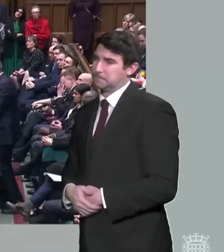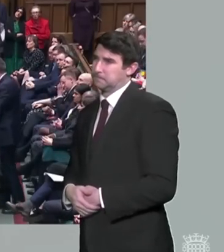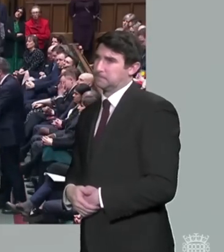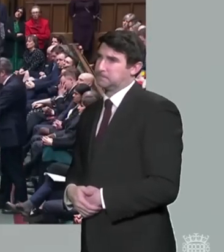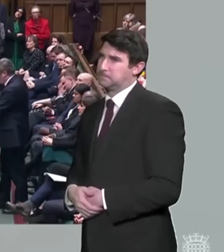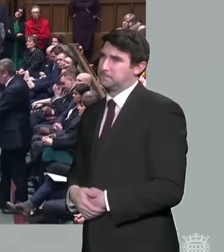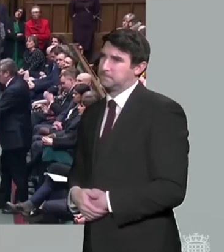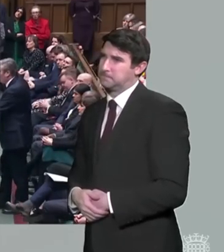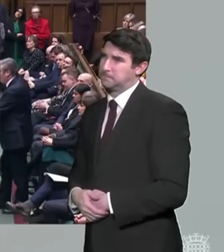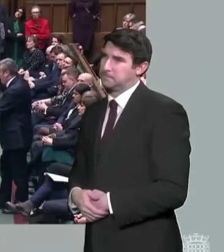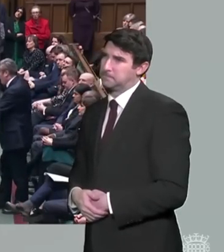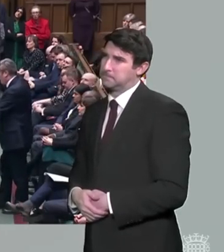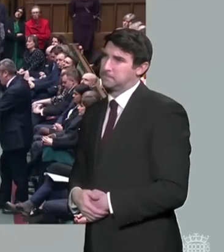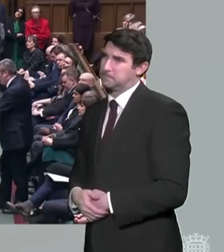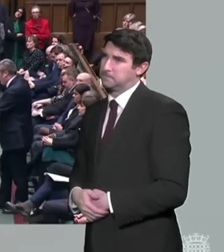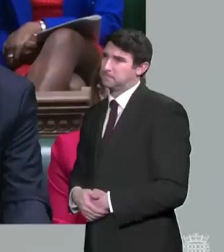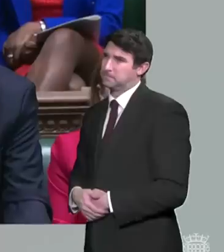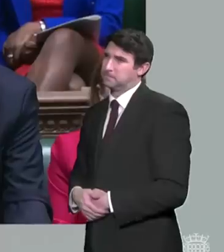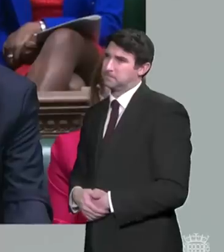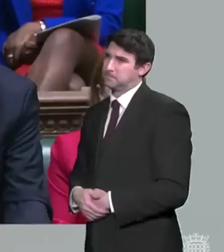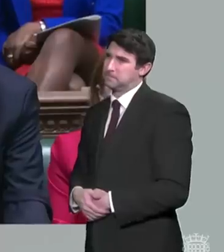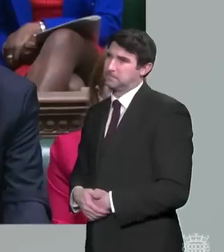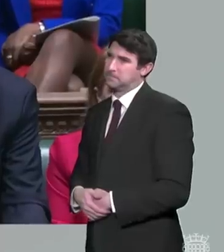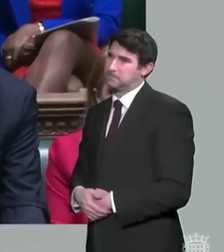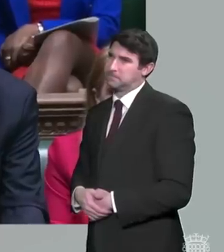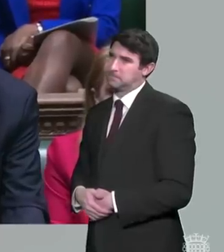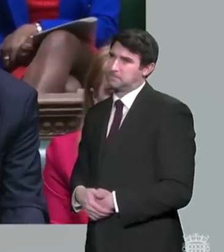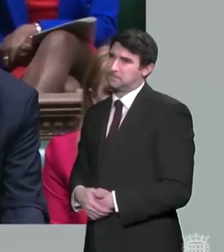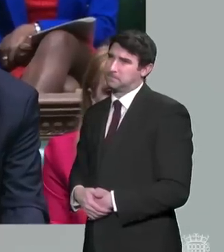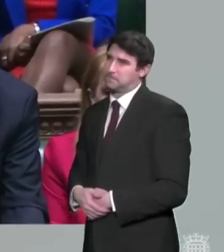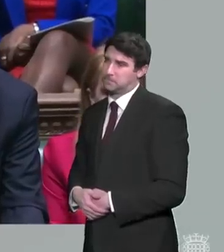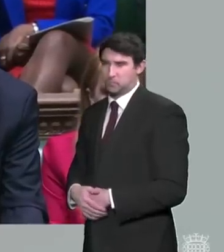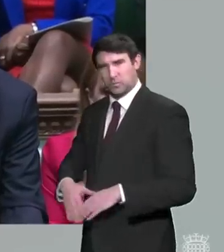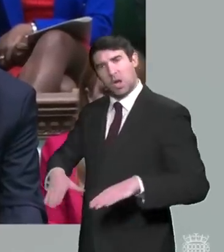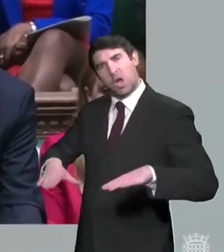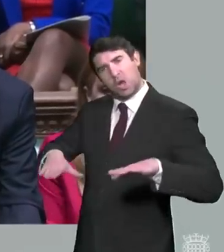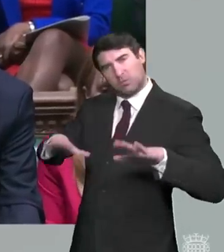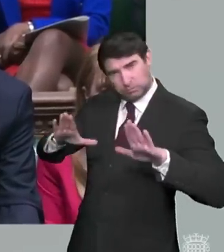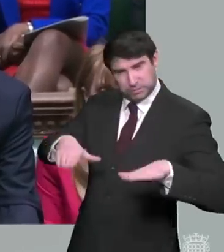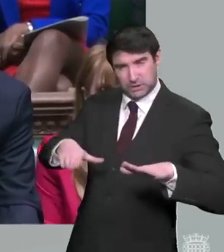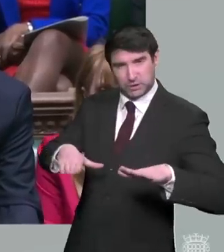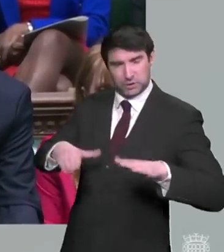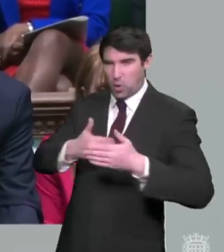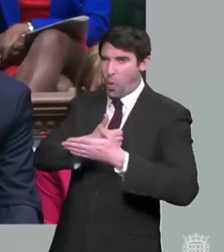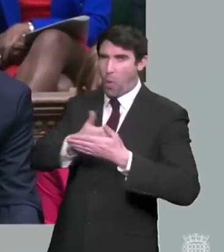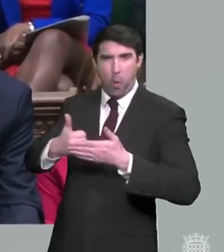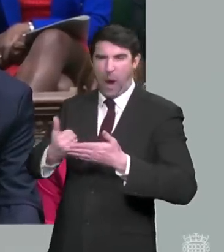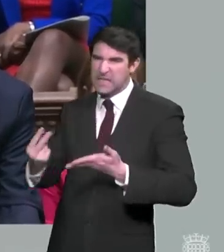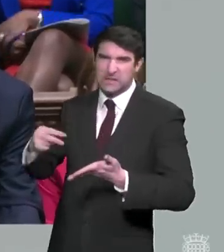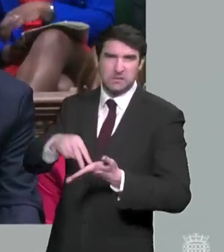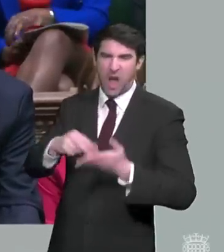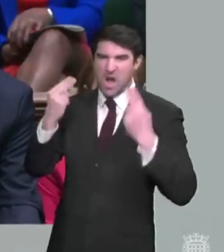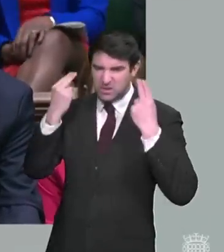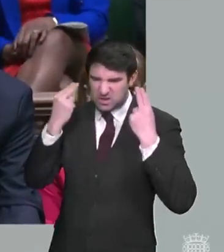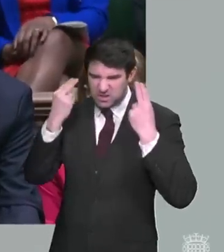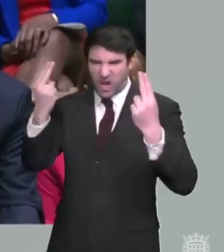Speaker. As a country, we've always been at our best when we stand up to tyrannical aggressors threatening their neighbours and peace on